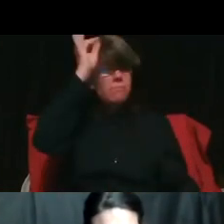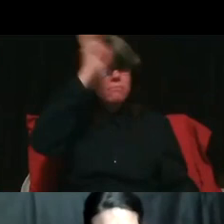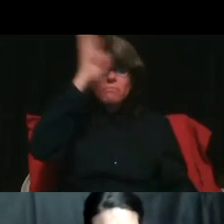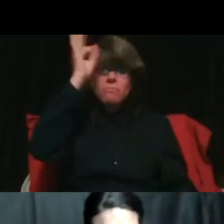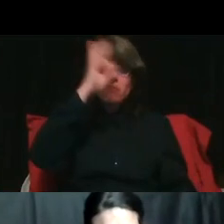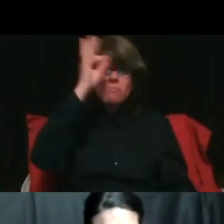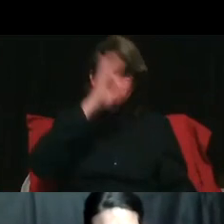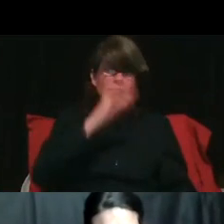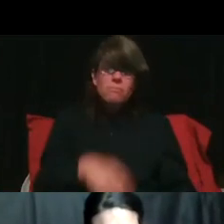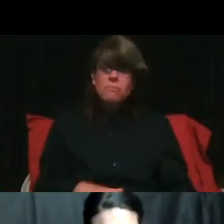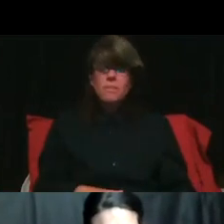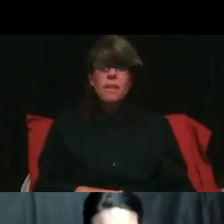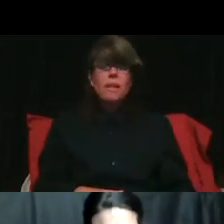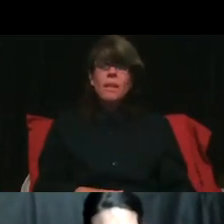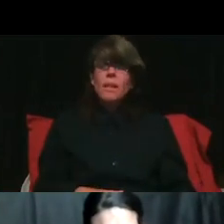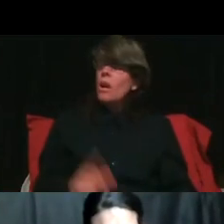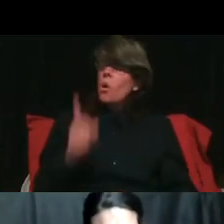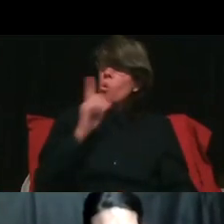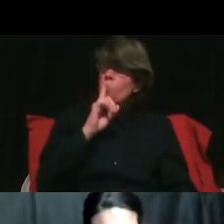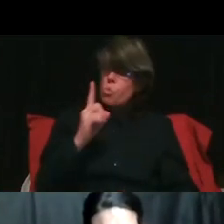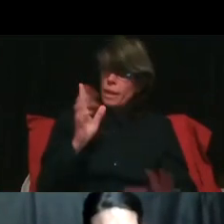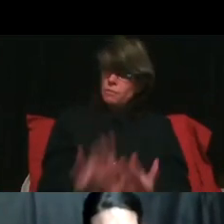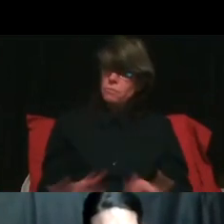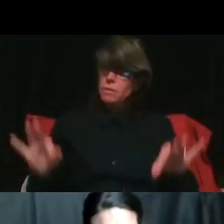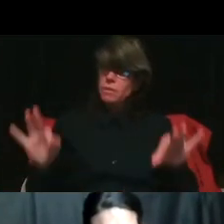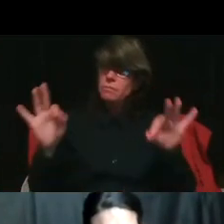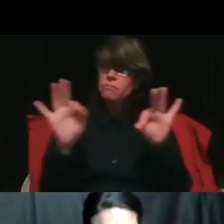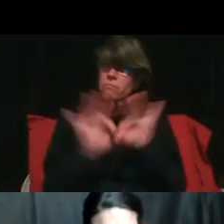of how important the simplicity